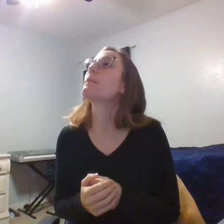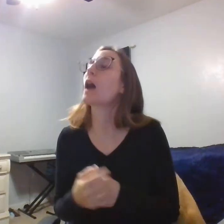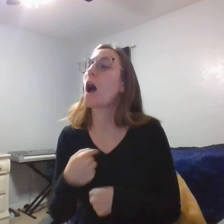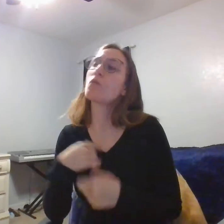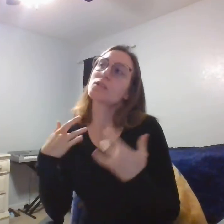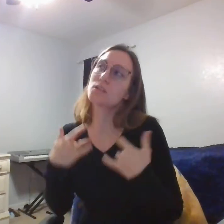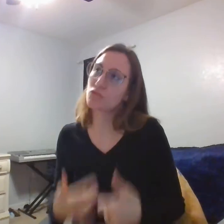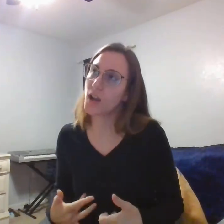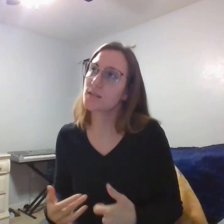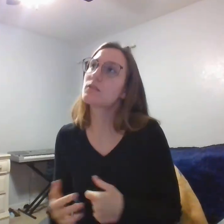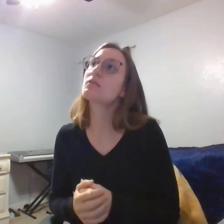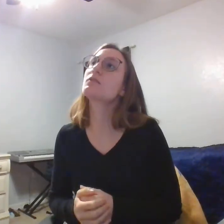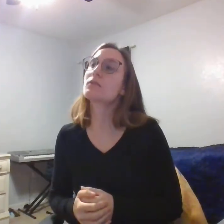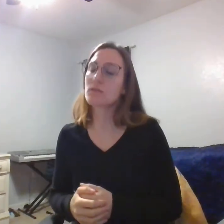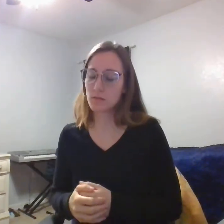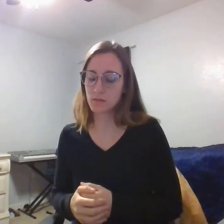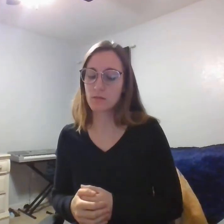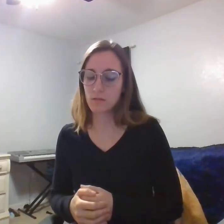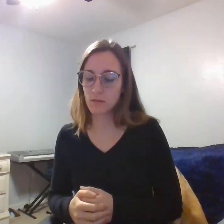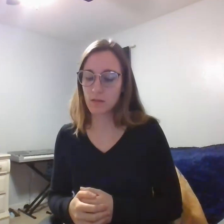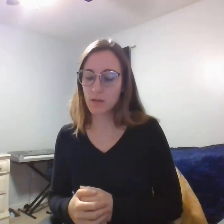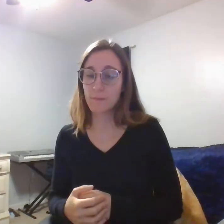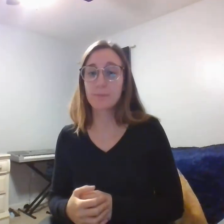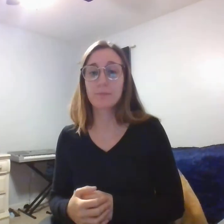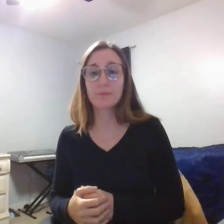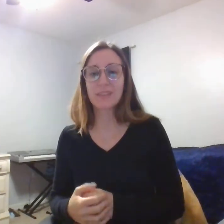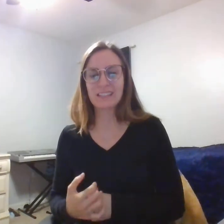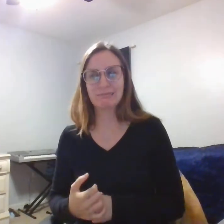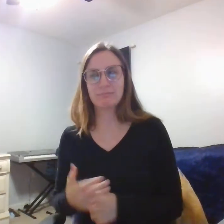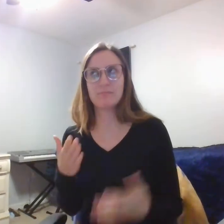I was going to, maybe I shouldn't really admit it though.